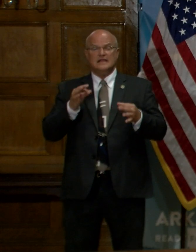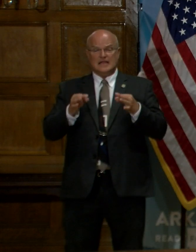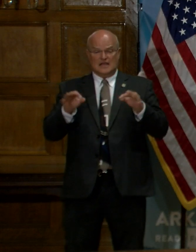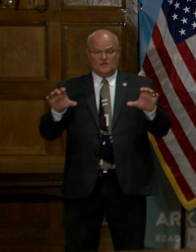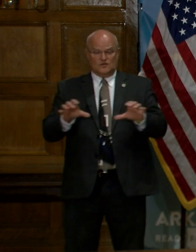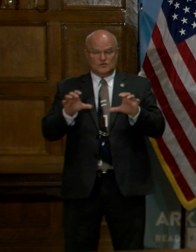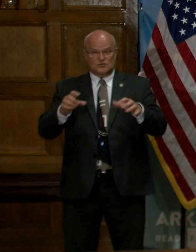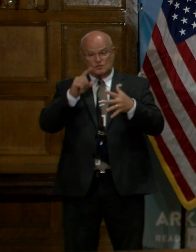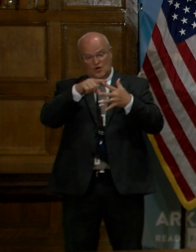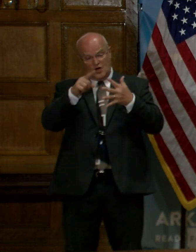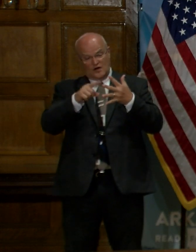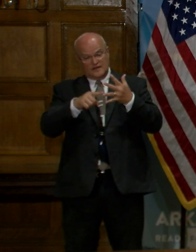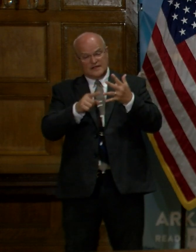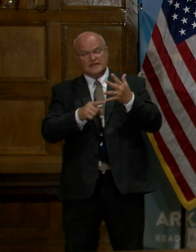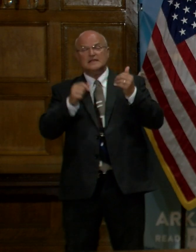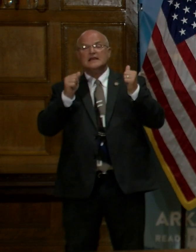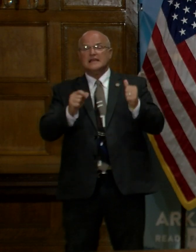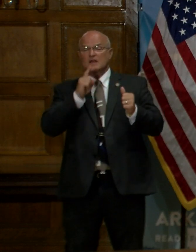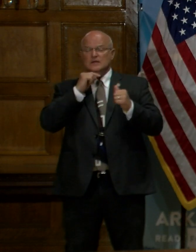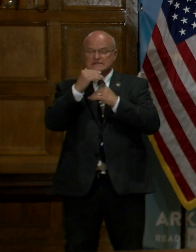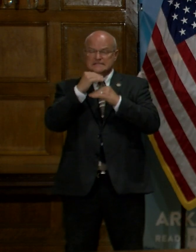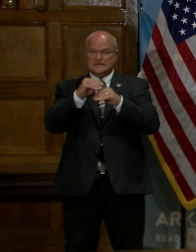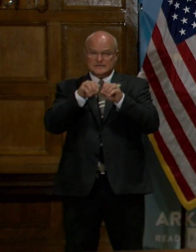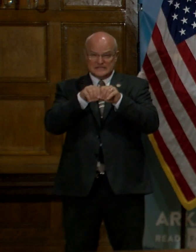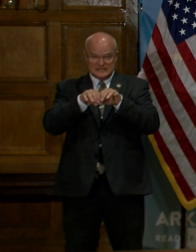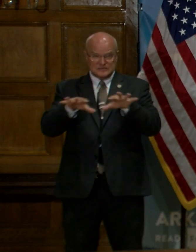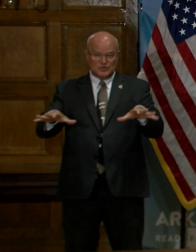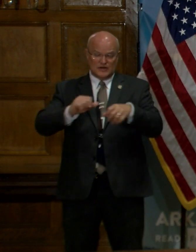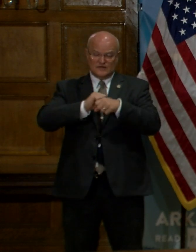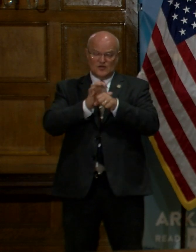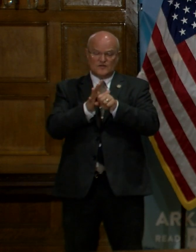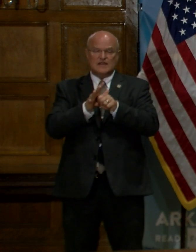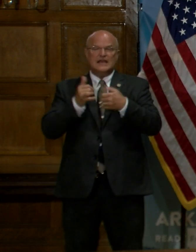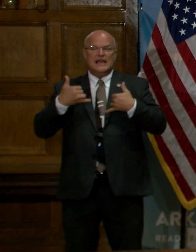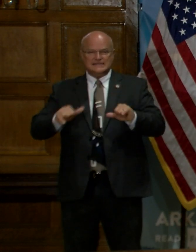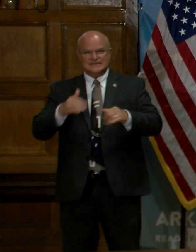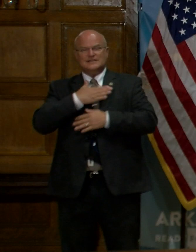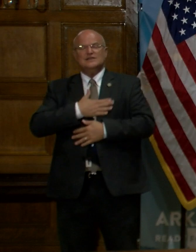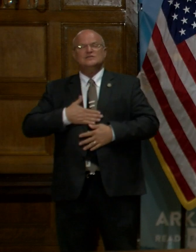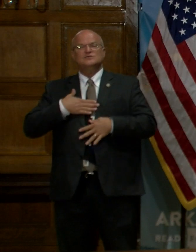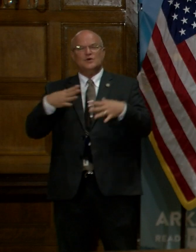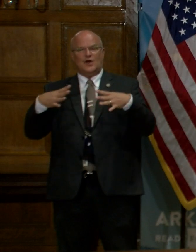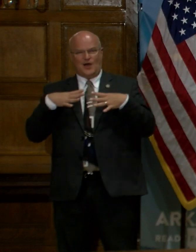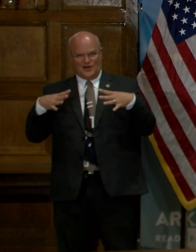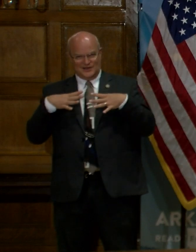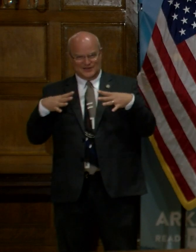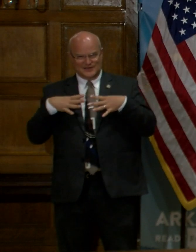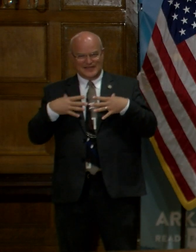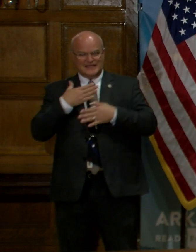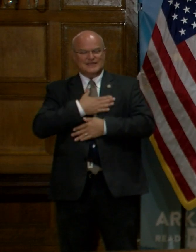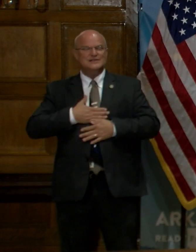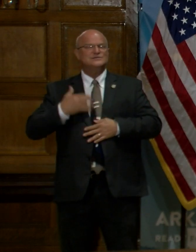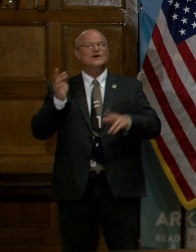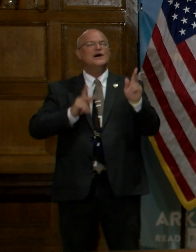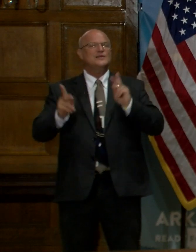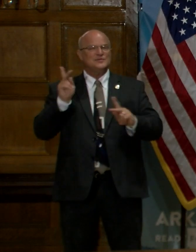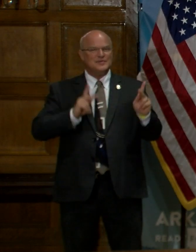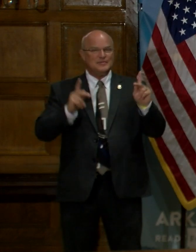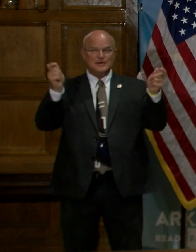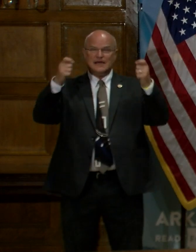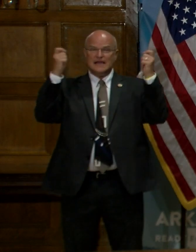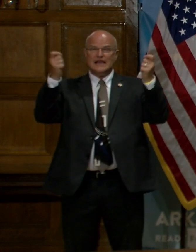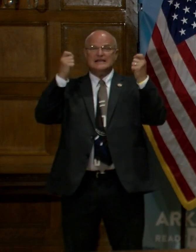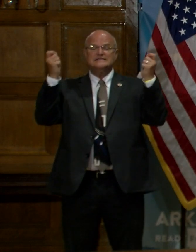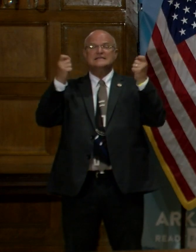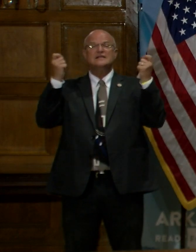if we do these things, we can really limit the spread of COVID-19 and still enjoy our holiday, still enjoy other people, and